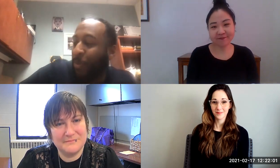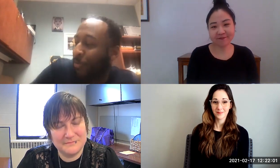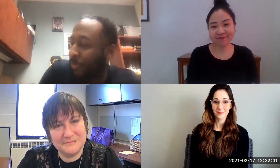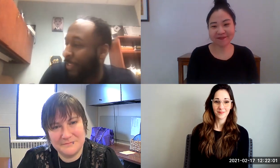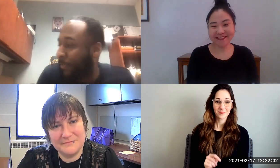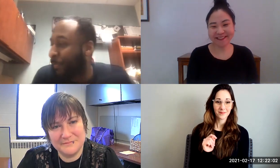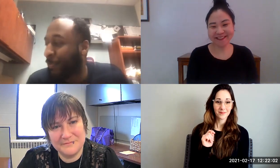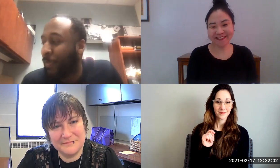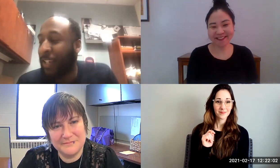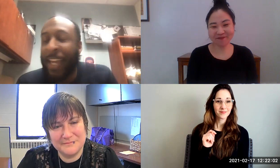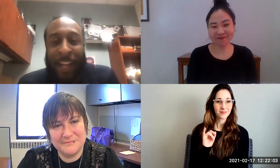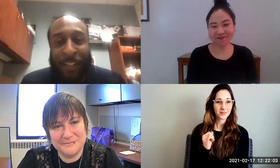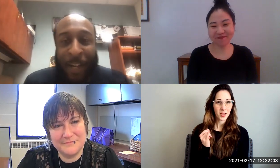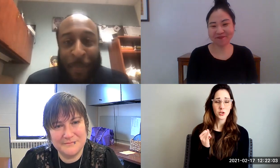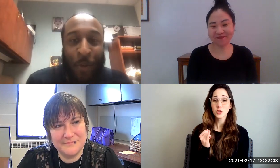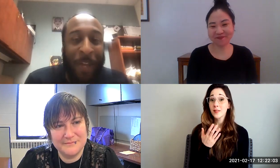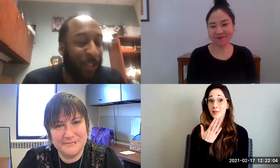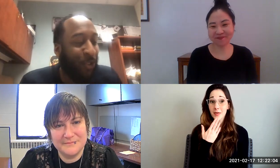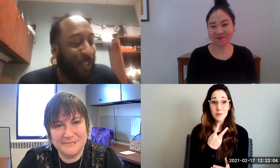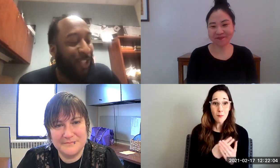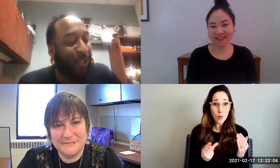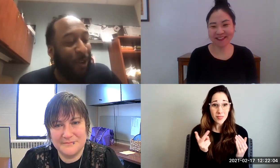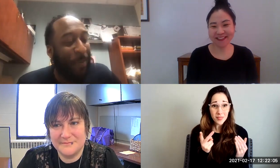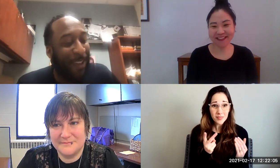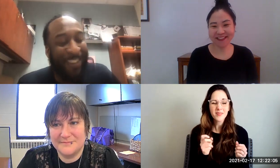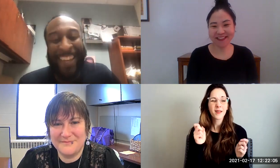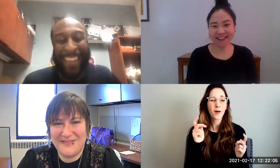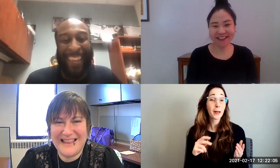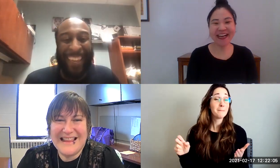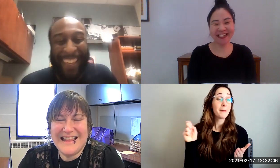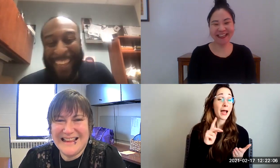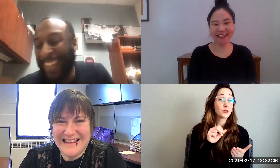Thank you both. All right, I'm gonna go back to the script now.